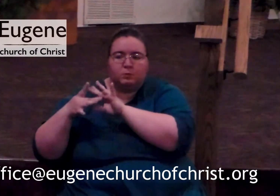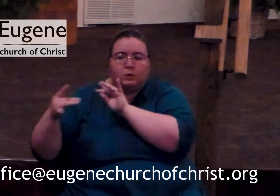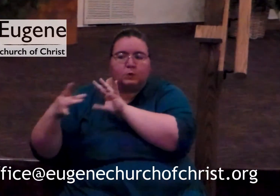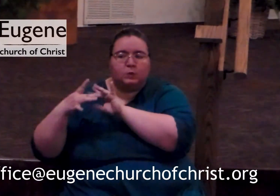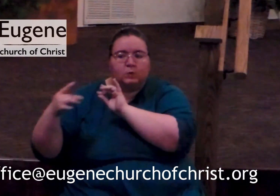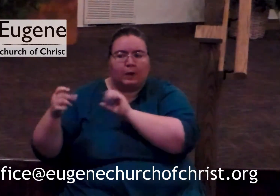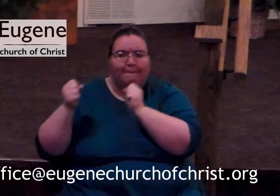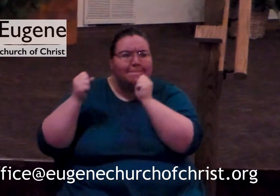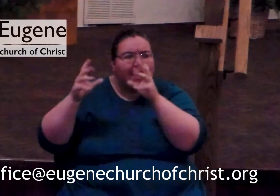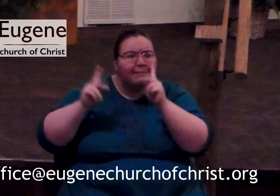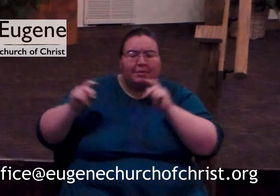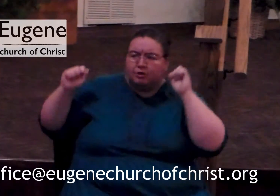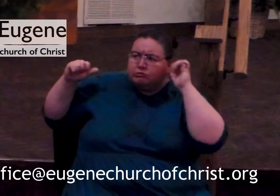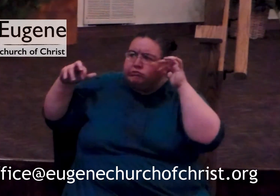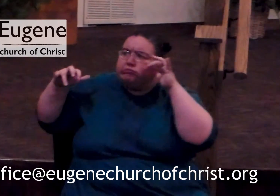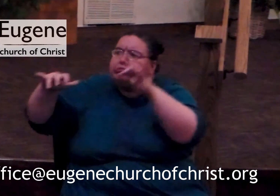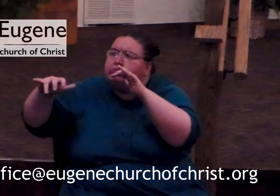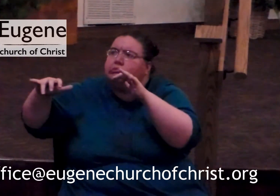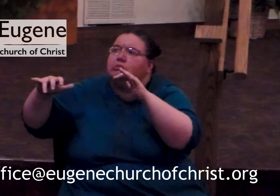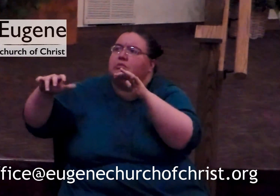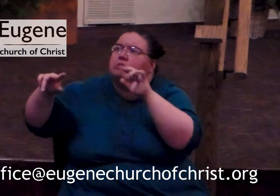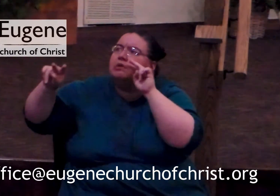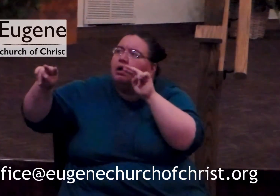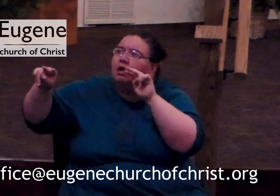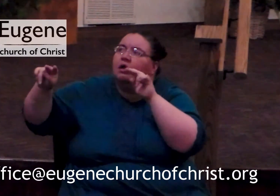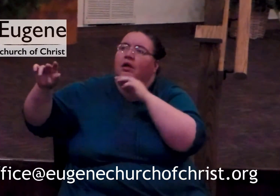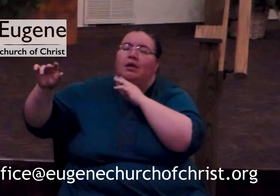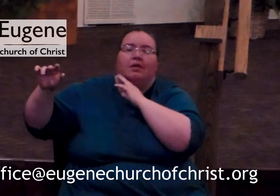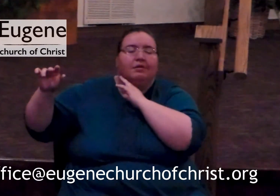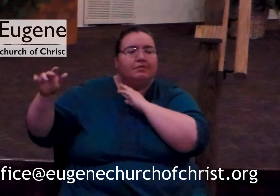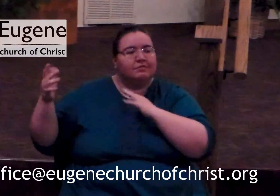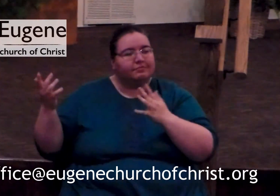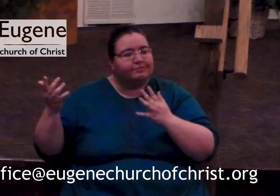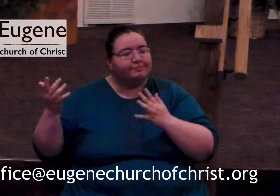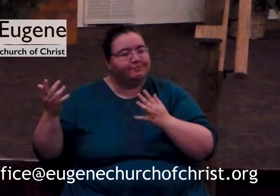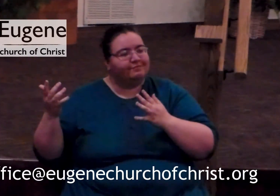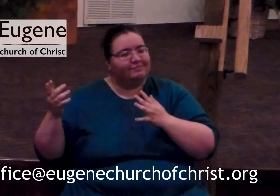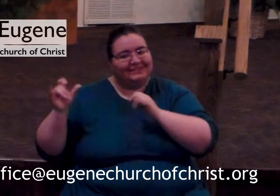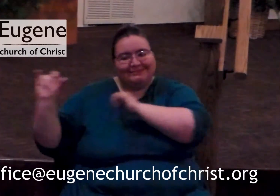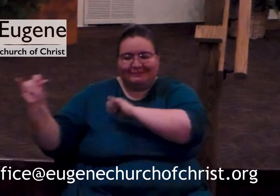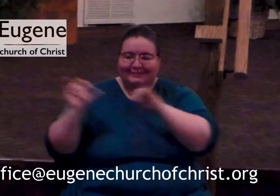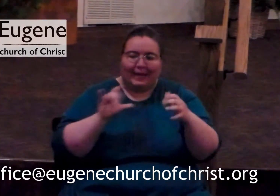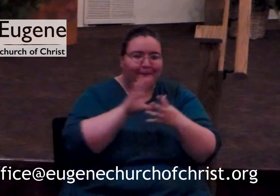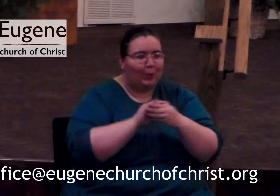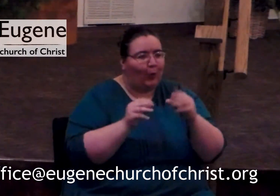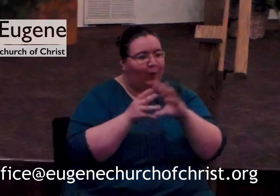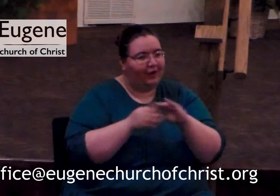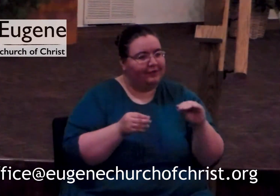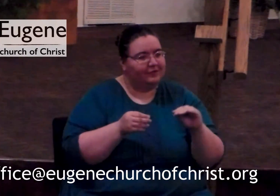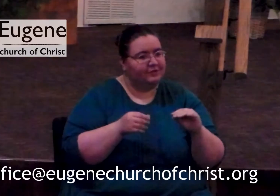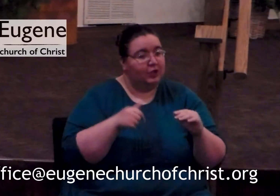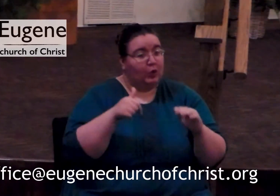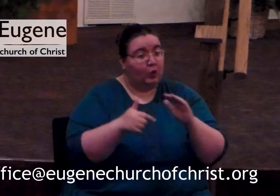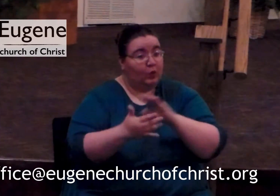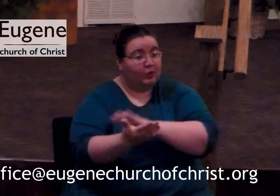This morning, if you look at your own life and you think to yourself, I'm not telling the story, that's where the problem lies for a lot of